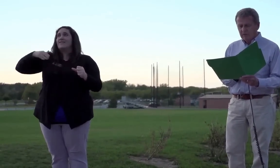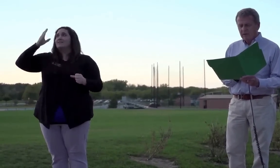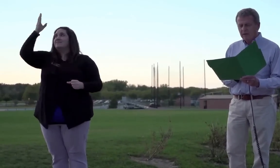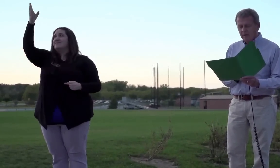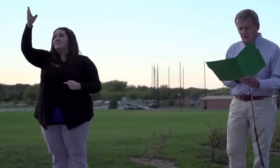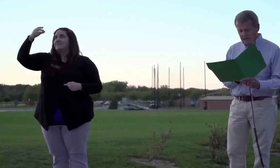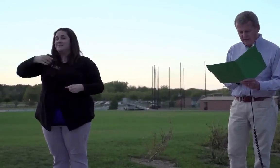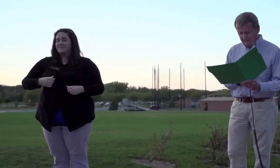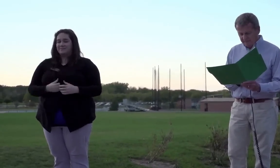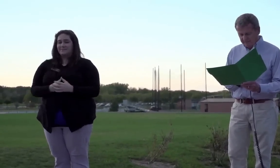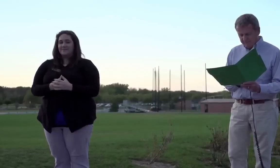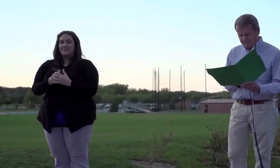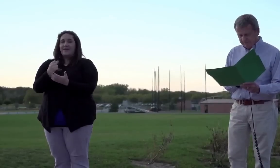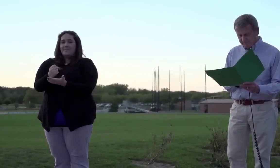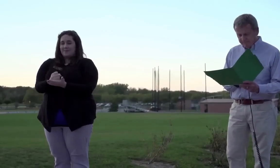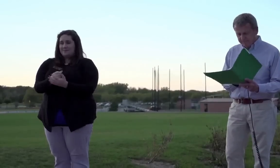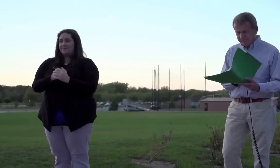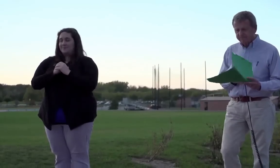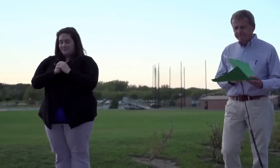Amen.